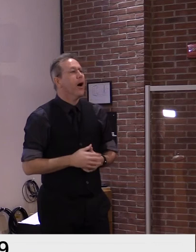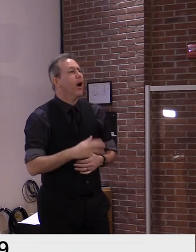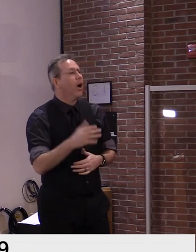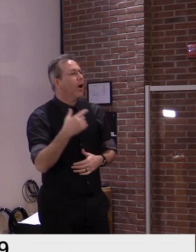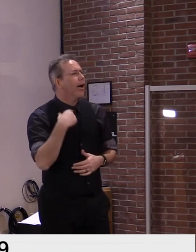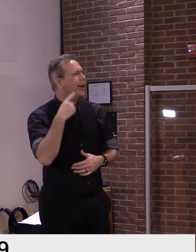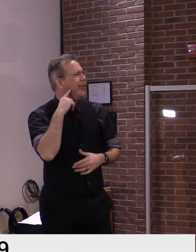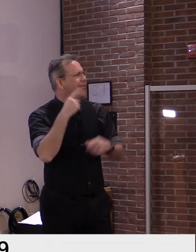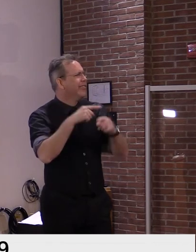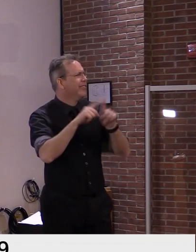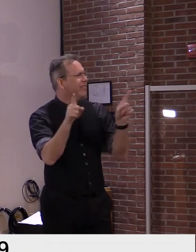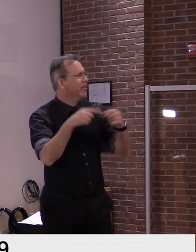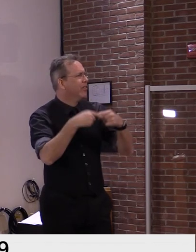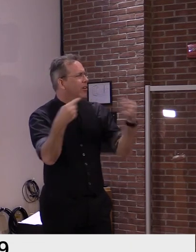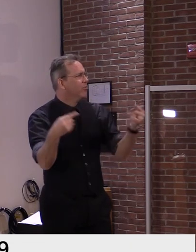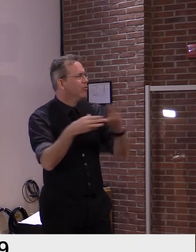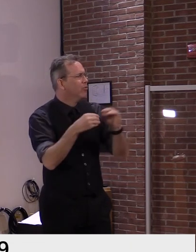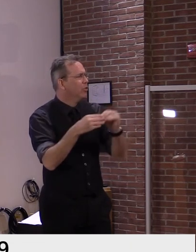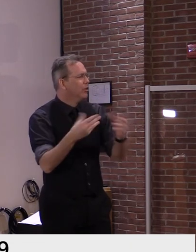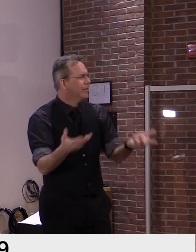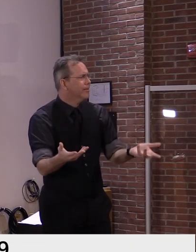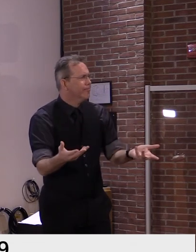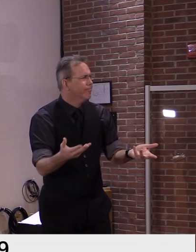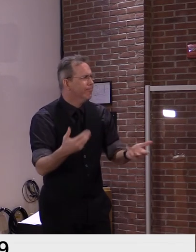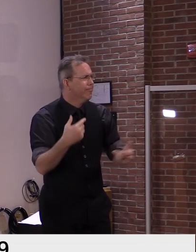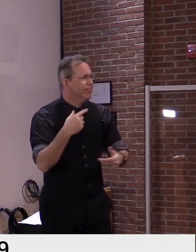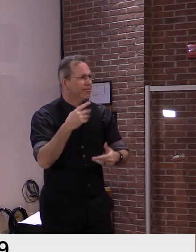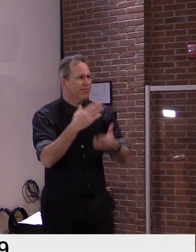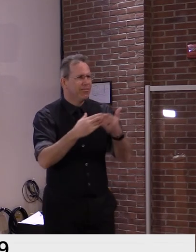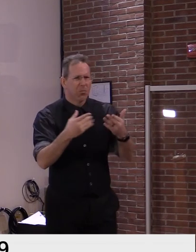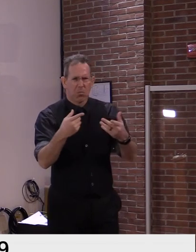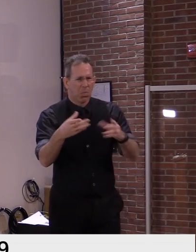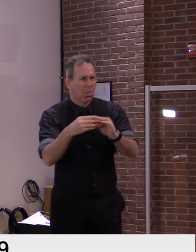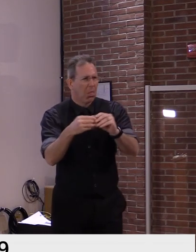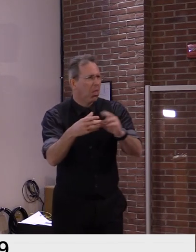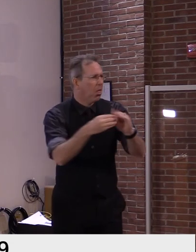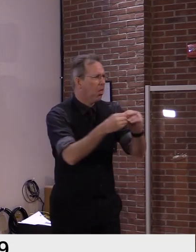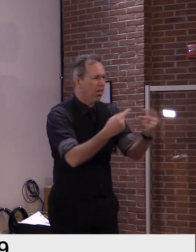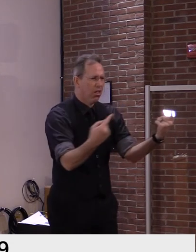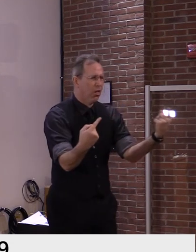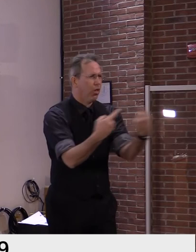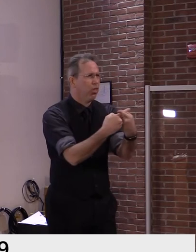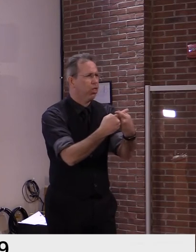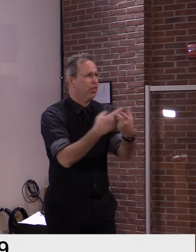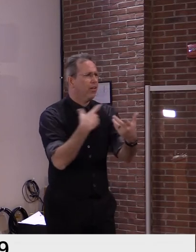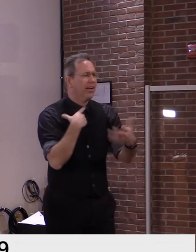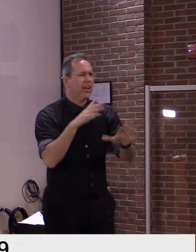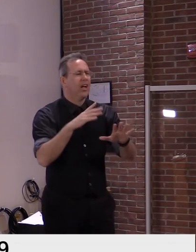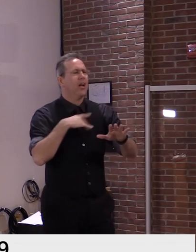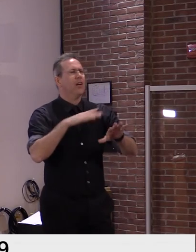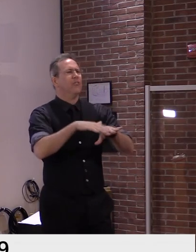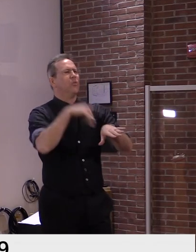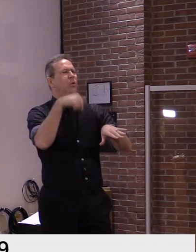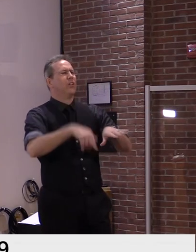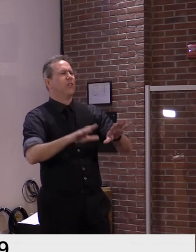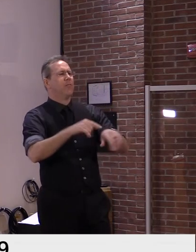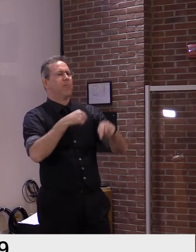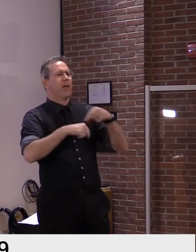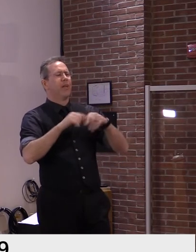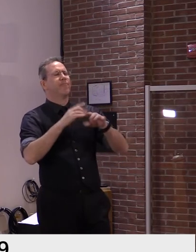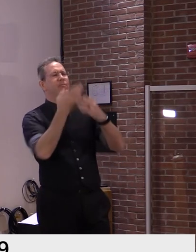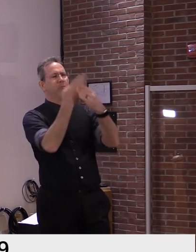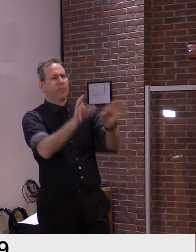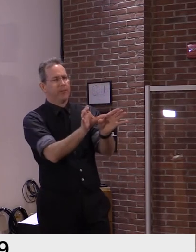being distributed the way that it should be, and it wasn't being distributed as fast as it should be. How we can integrate those